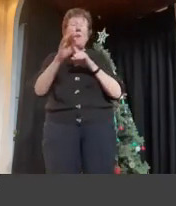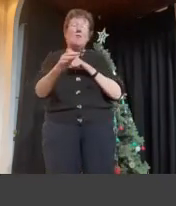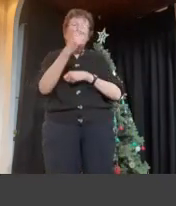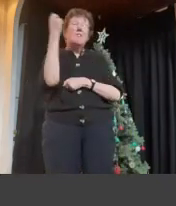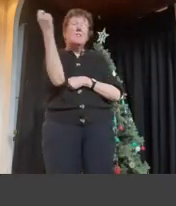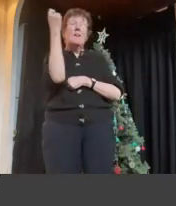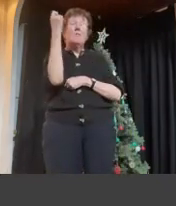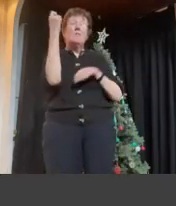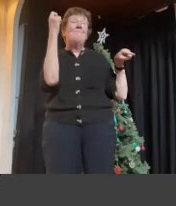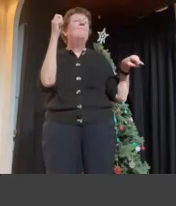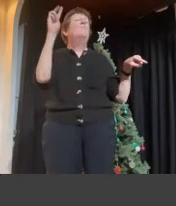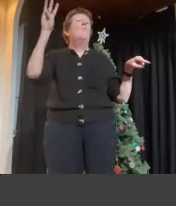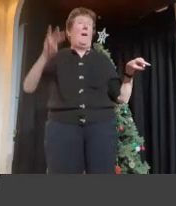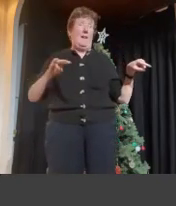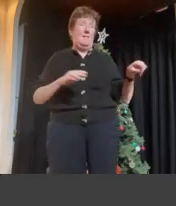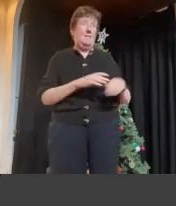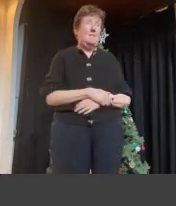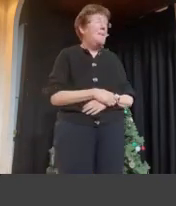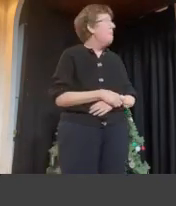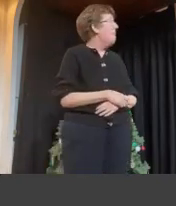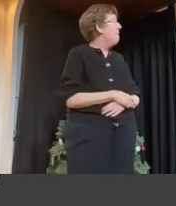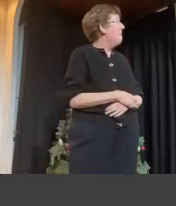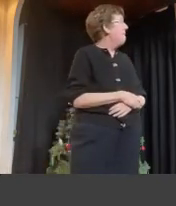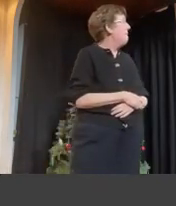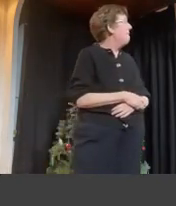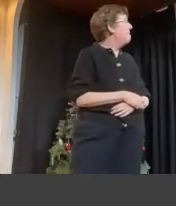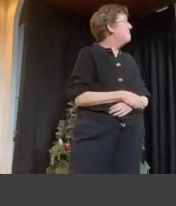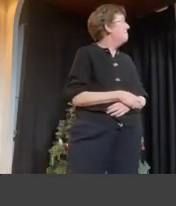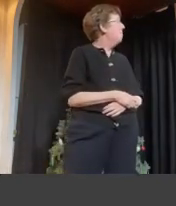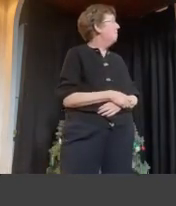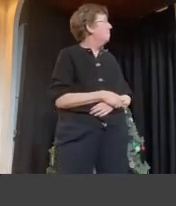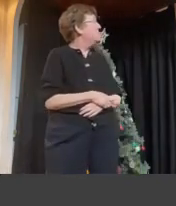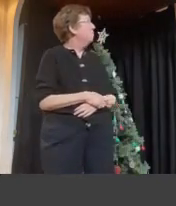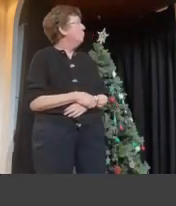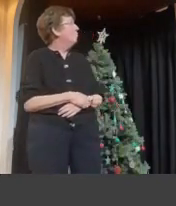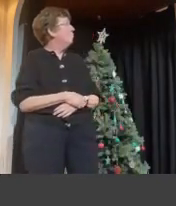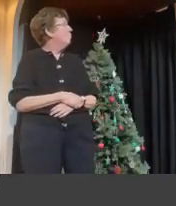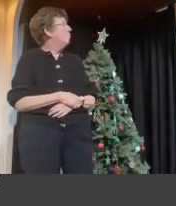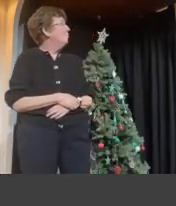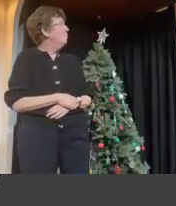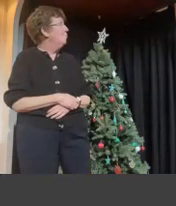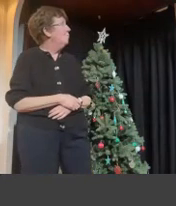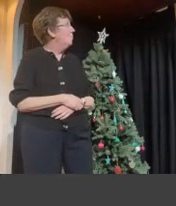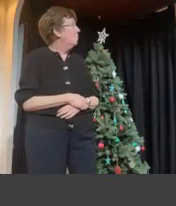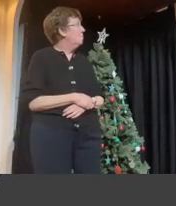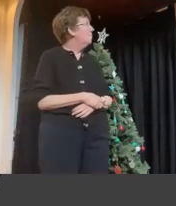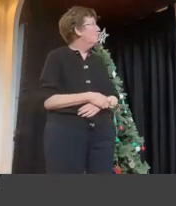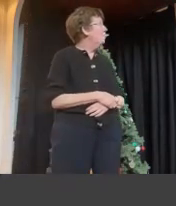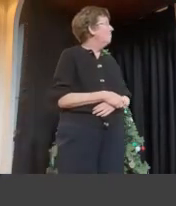and successful in terms of other minority languages like Welsh and Gaelic, not necessarily in terms of